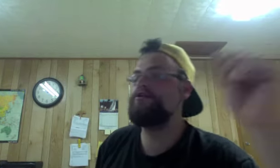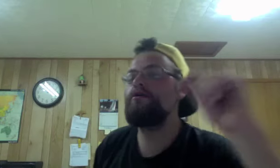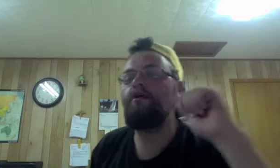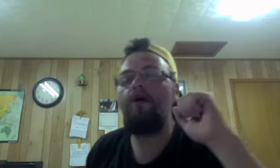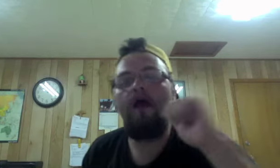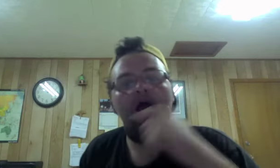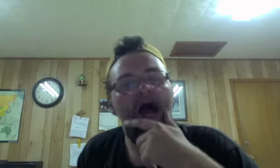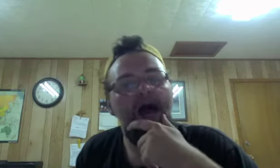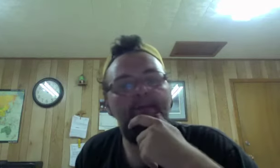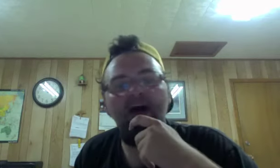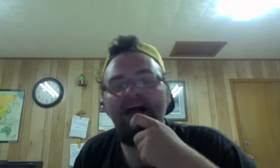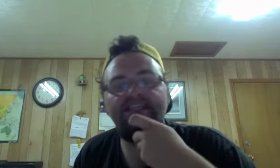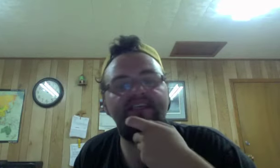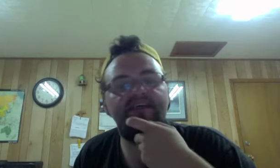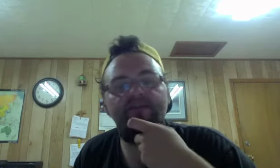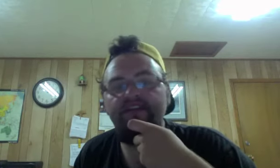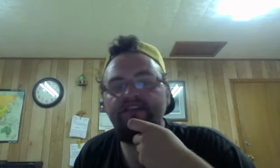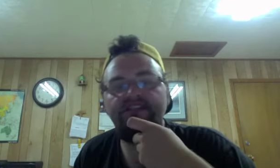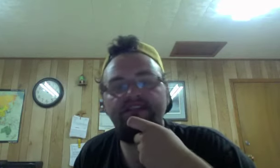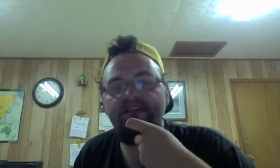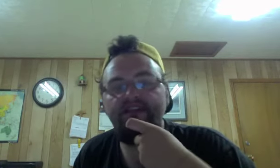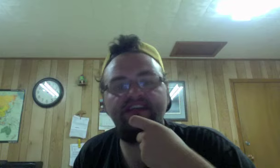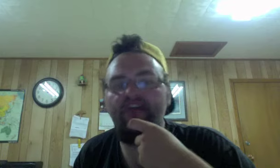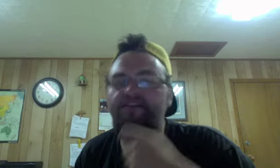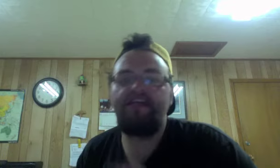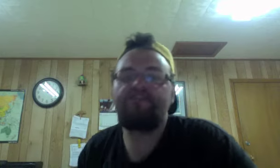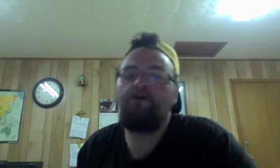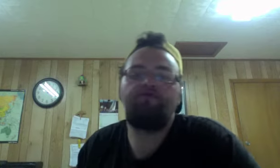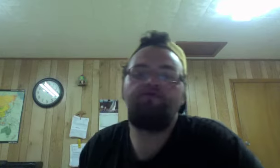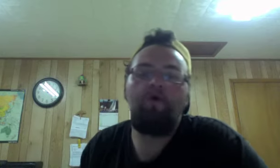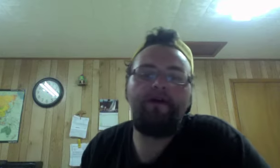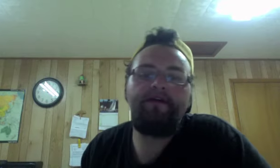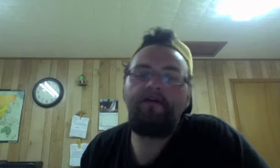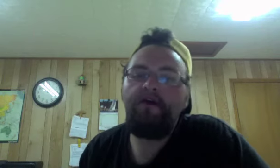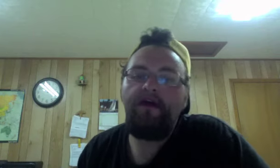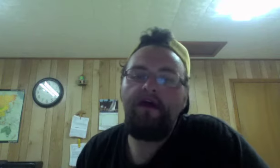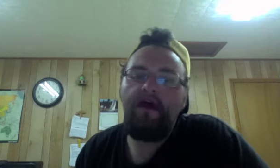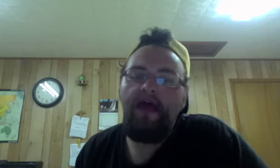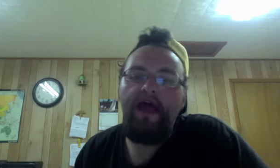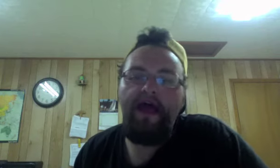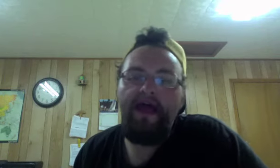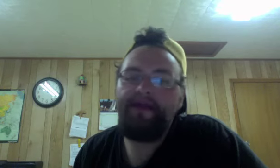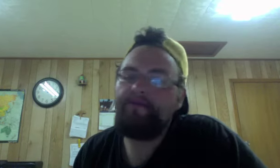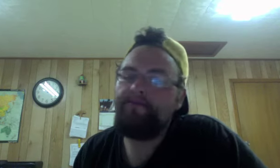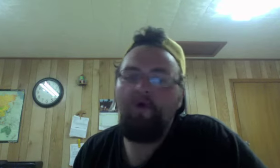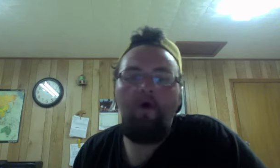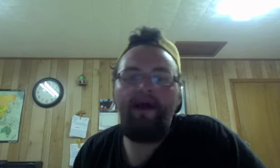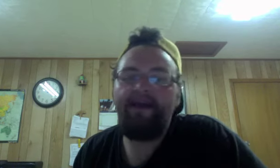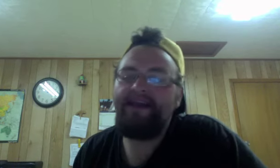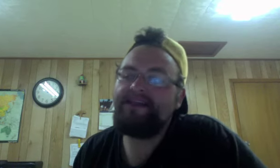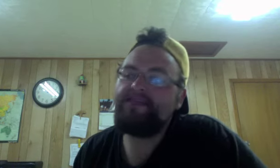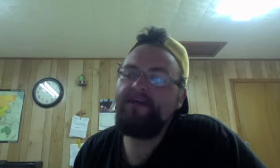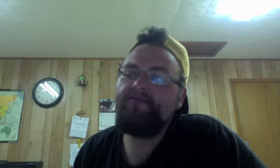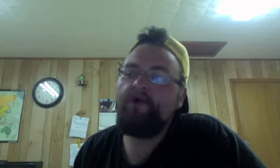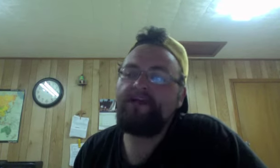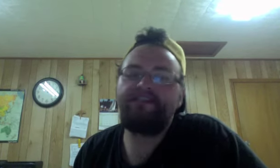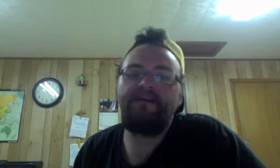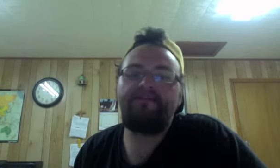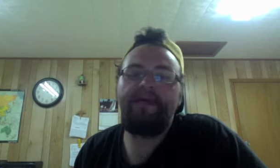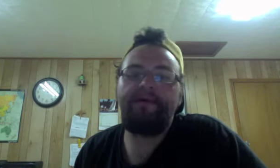but I just think with this this offense has to go through Boyd and Boyd to me Boyd has to step his game up